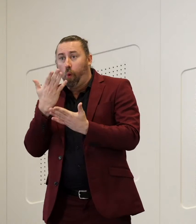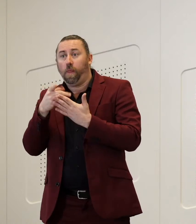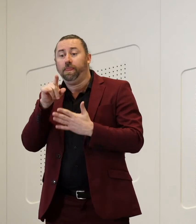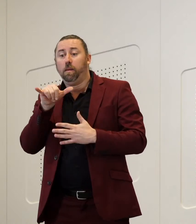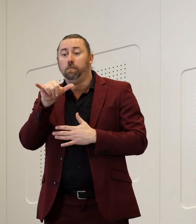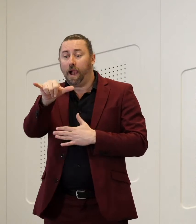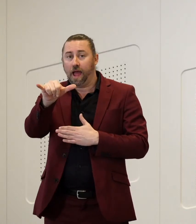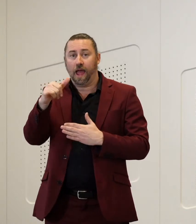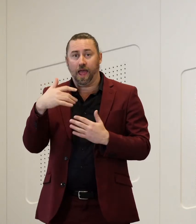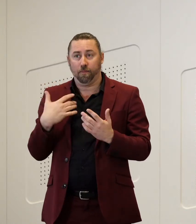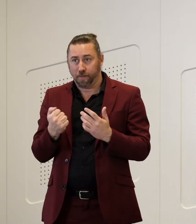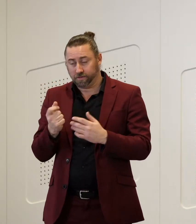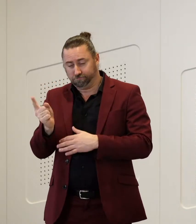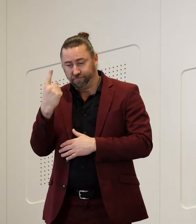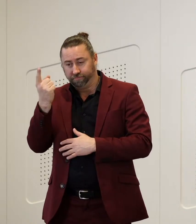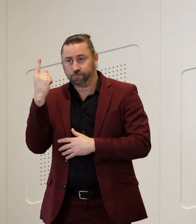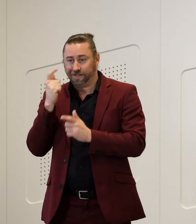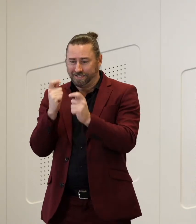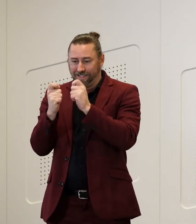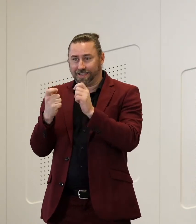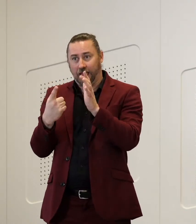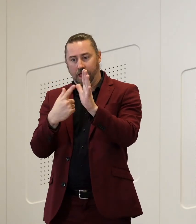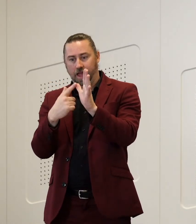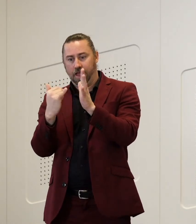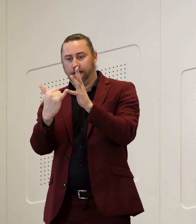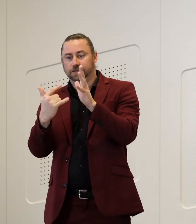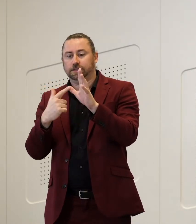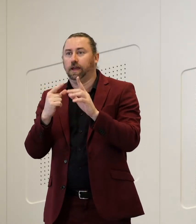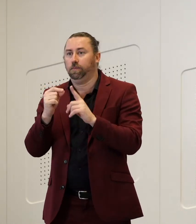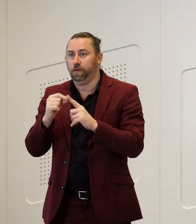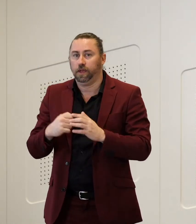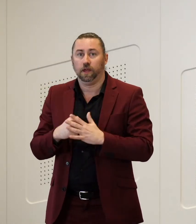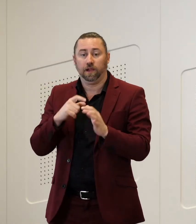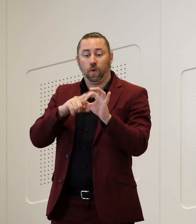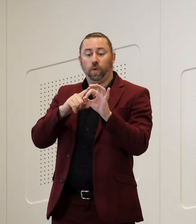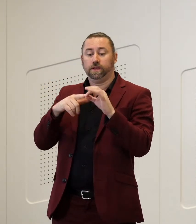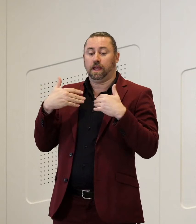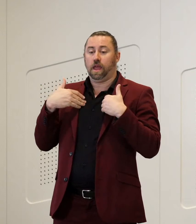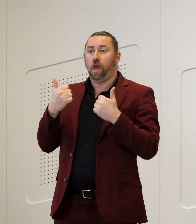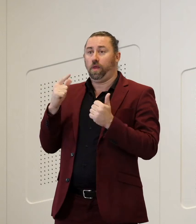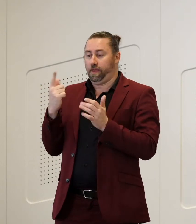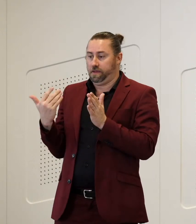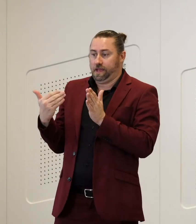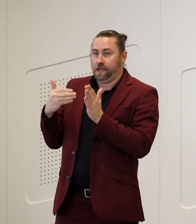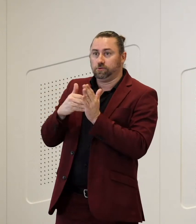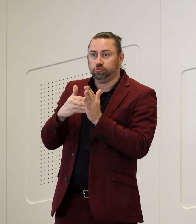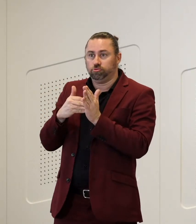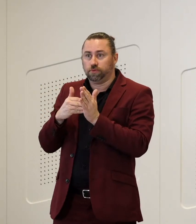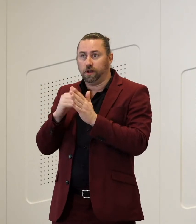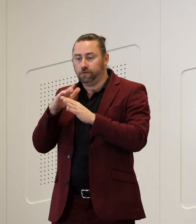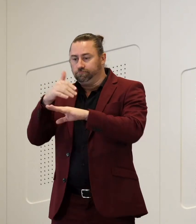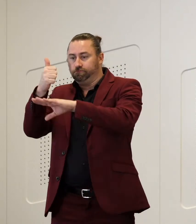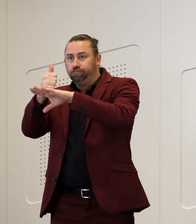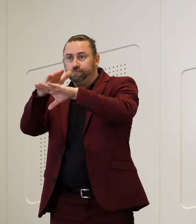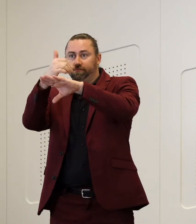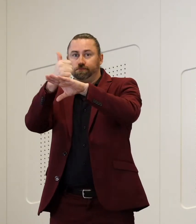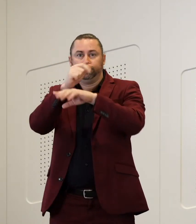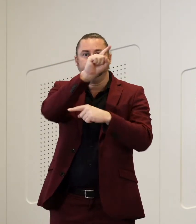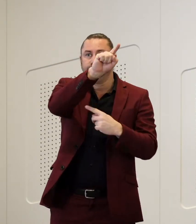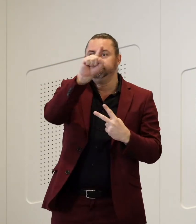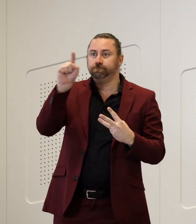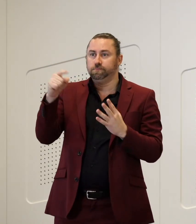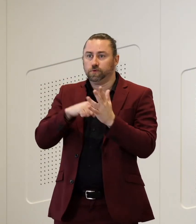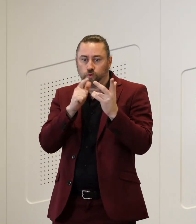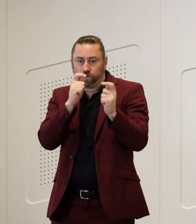flights tested as soon as possible. Queensland Health is standing up testing capacity in those locations. Minister